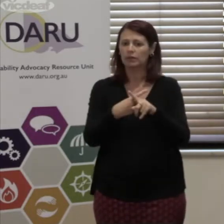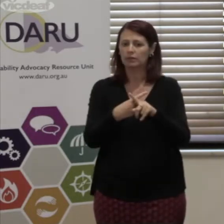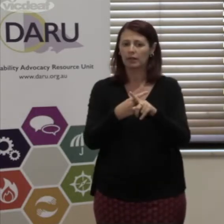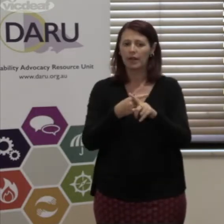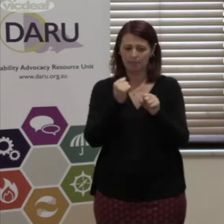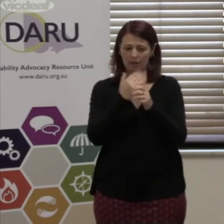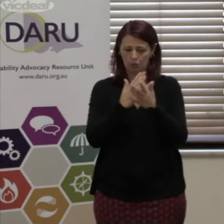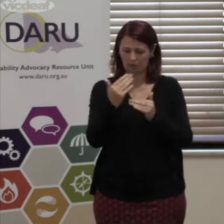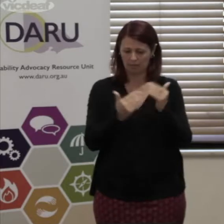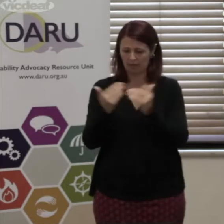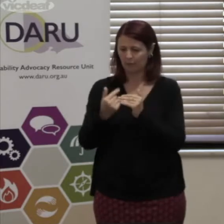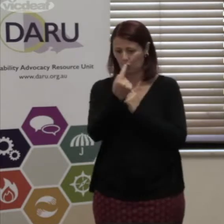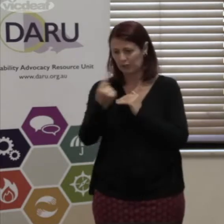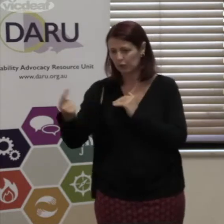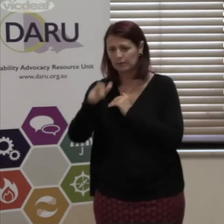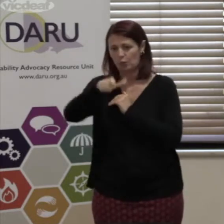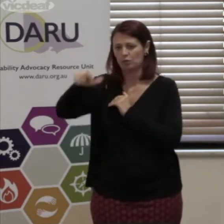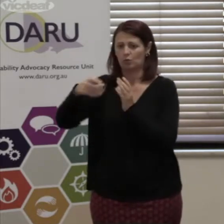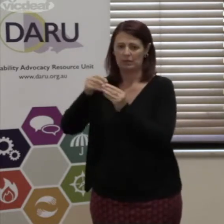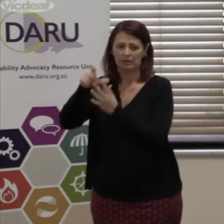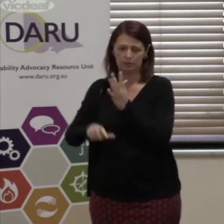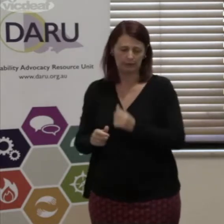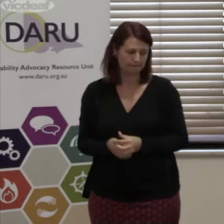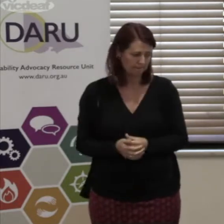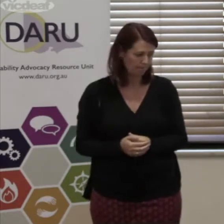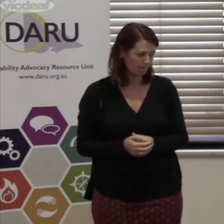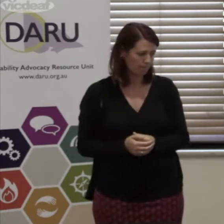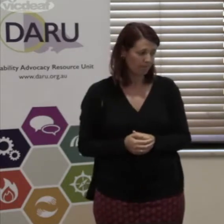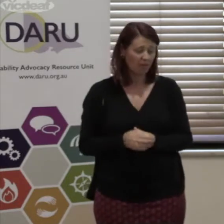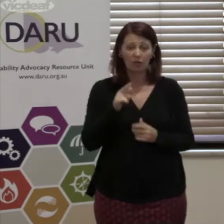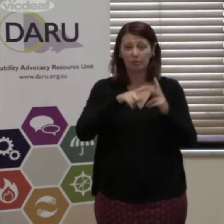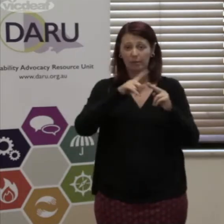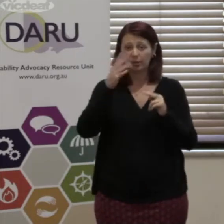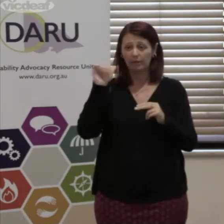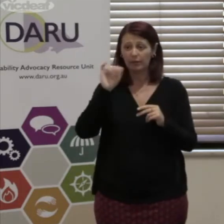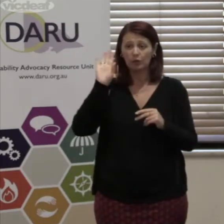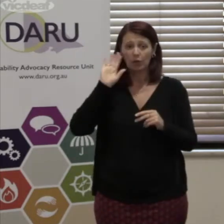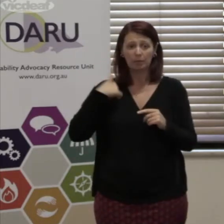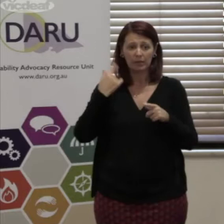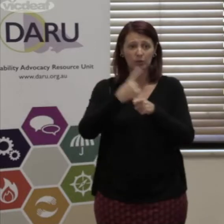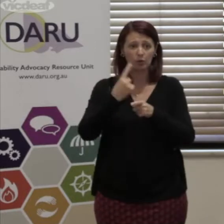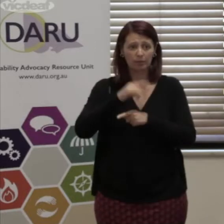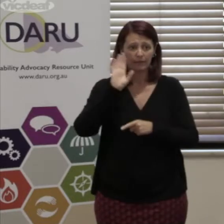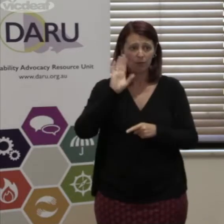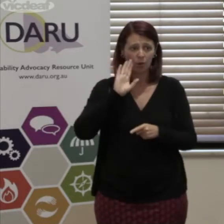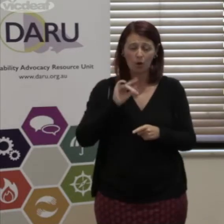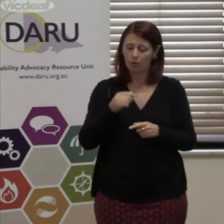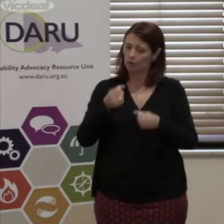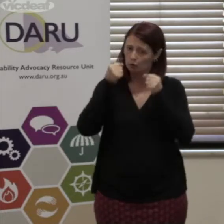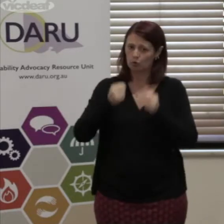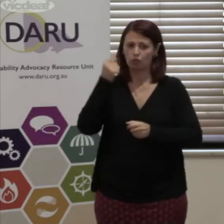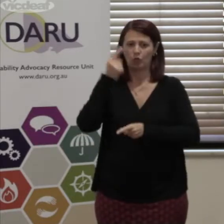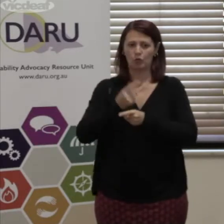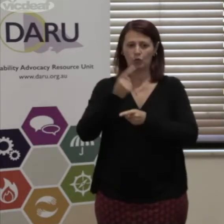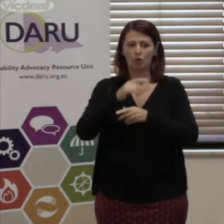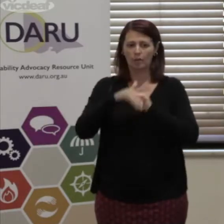for each participant. And for those of you who have heard me speak before, you will have heard us speak quite strongly